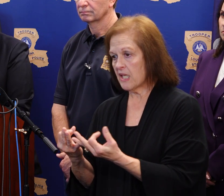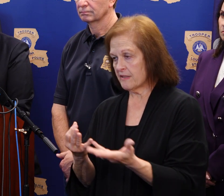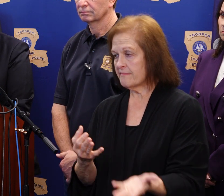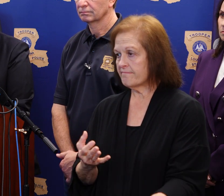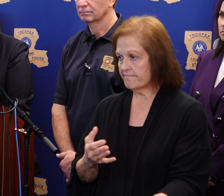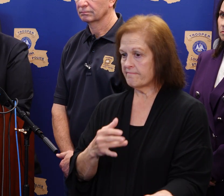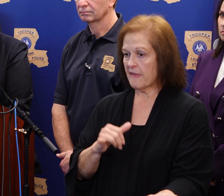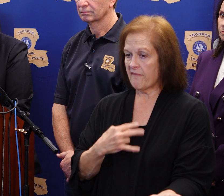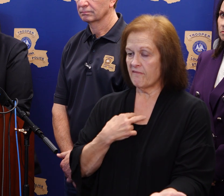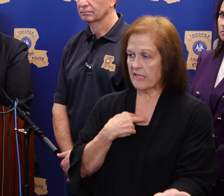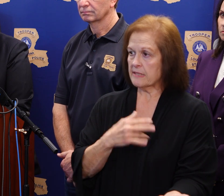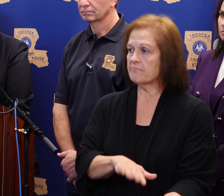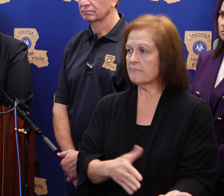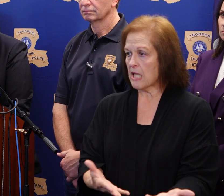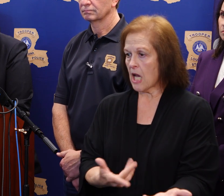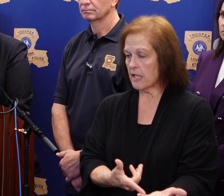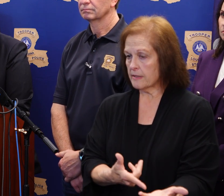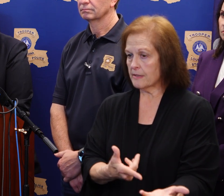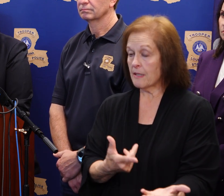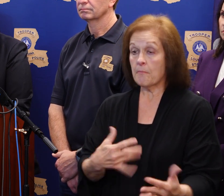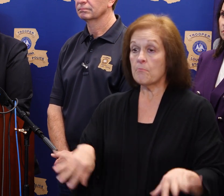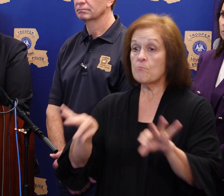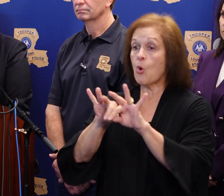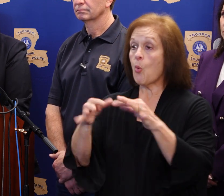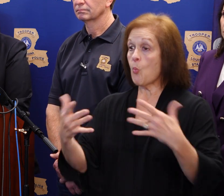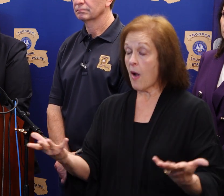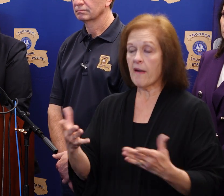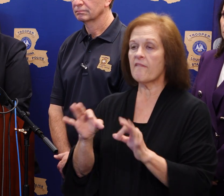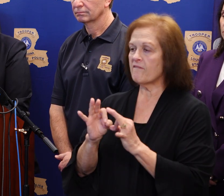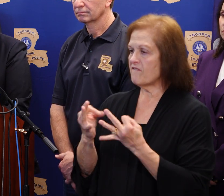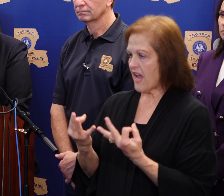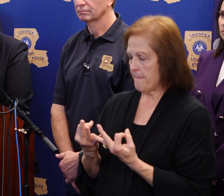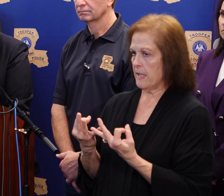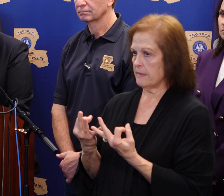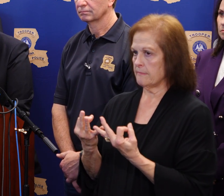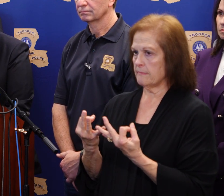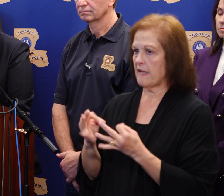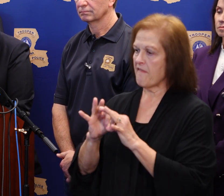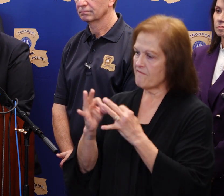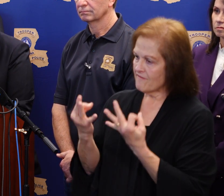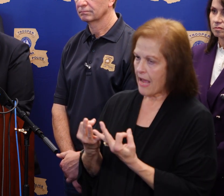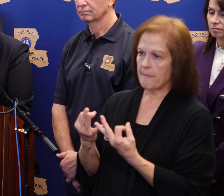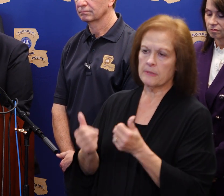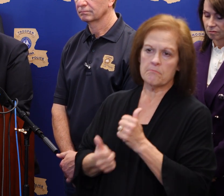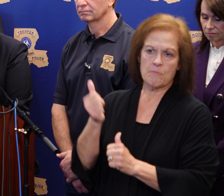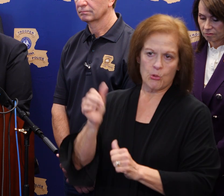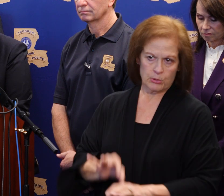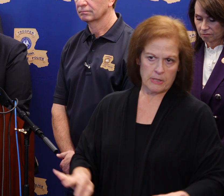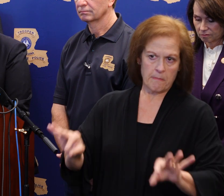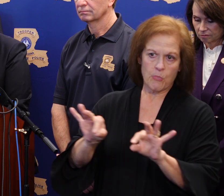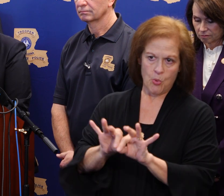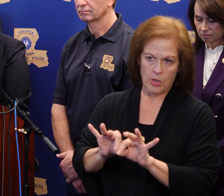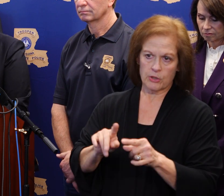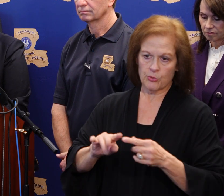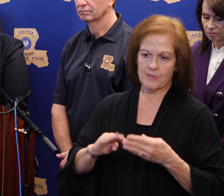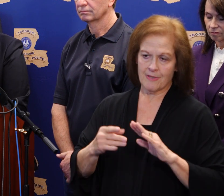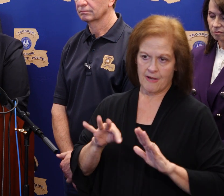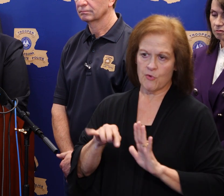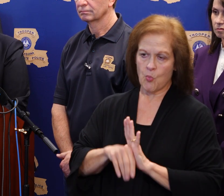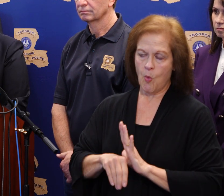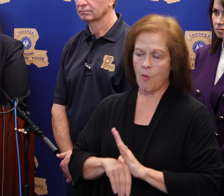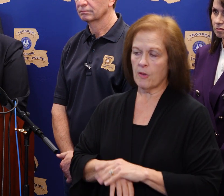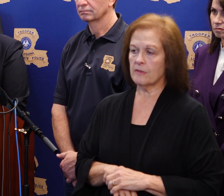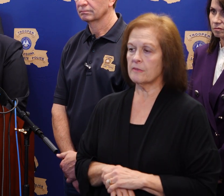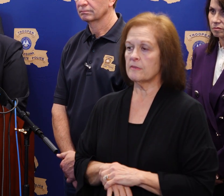mattered, the families matter, and matter to the city of New Orleans.